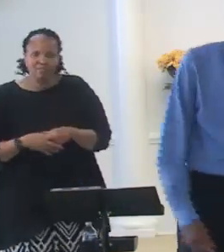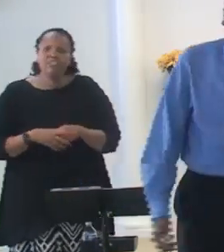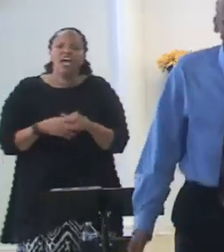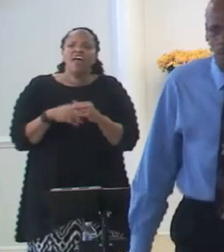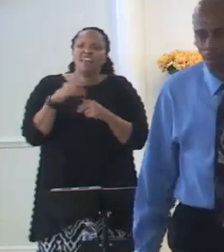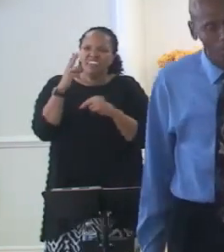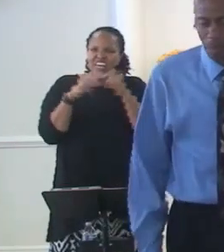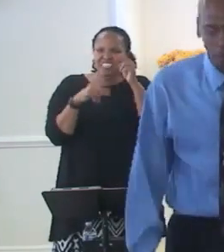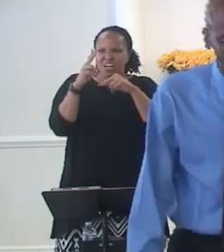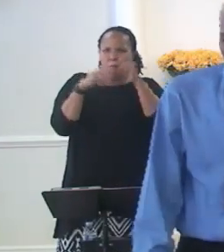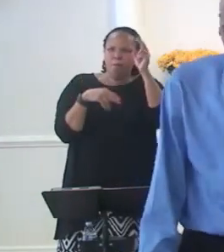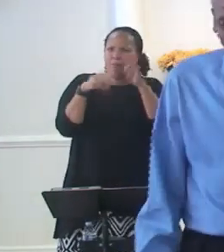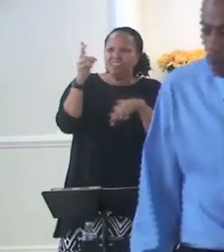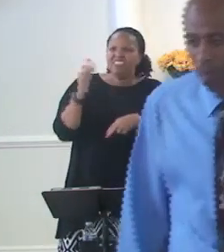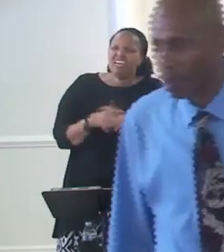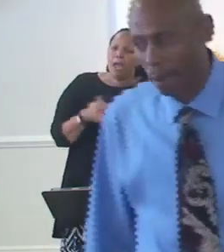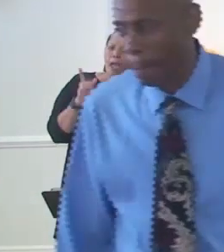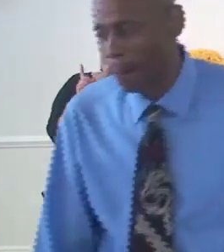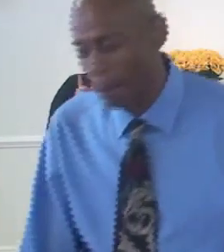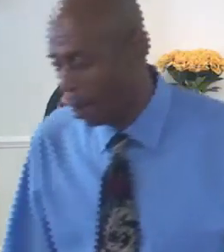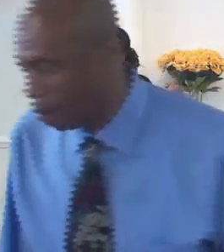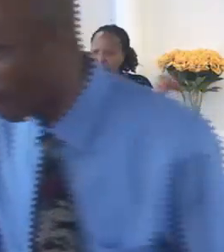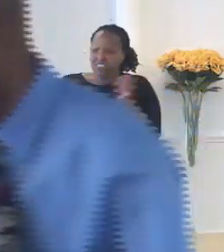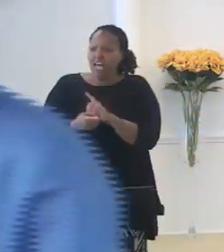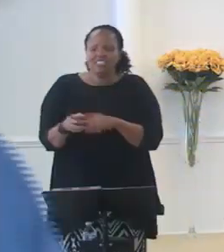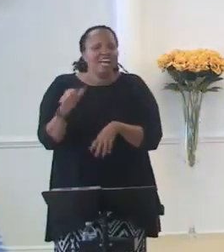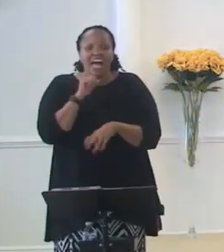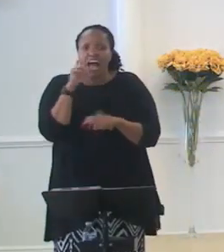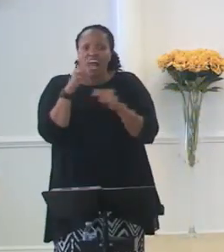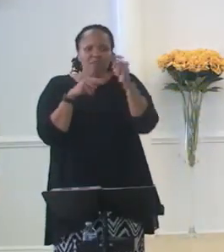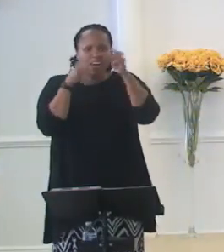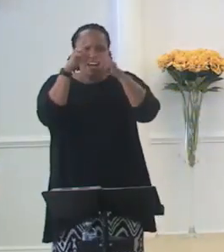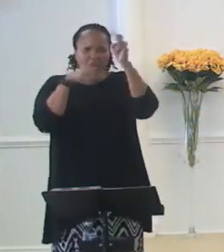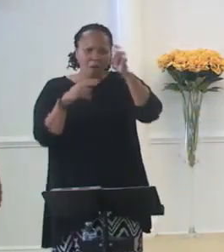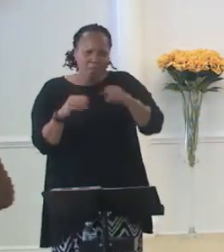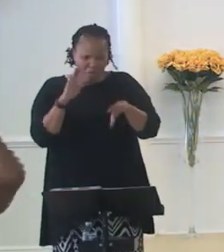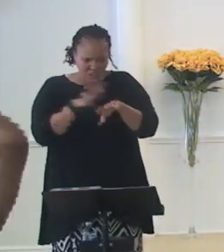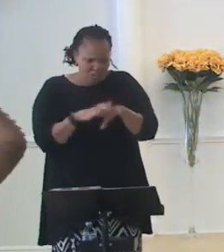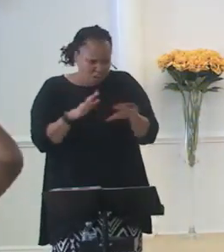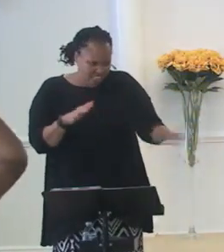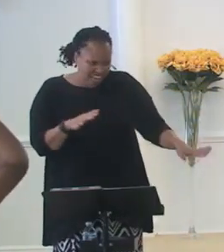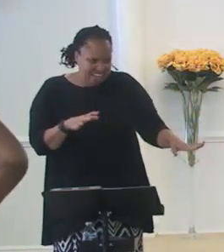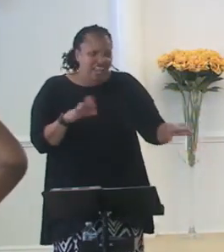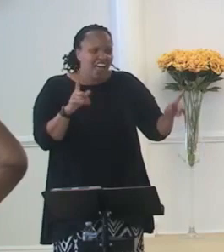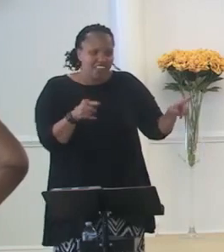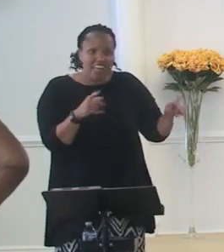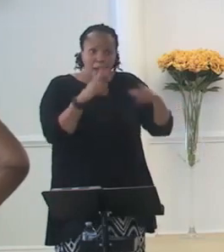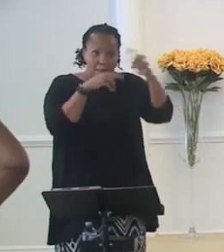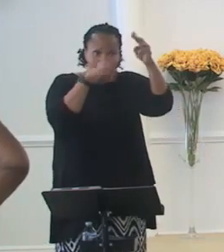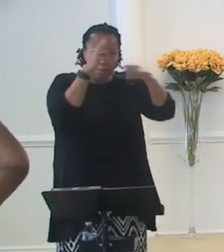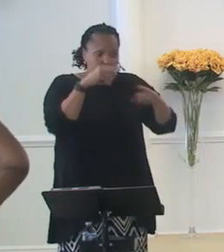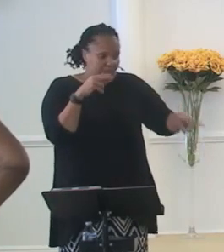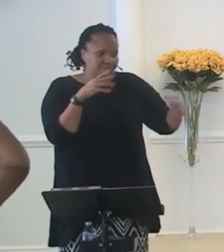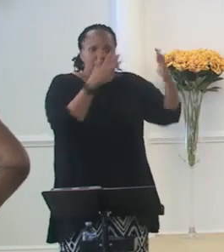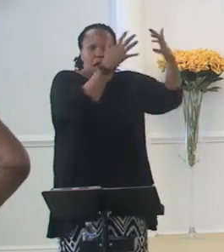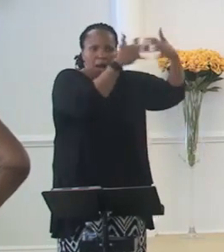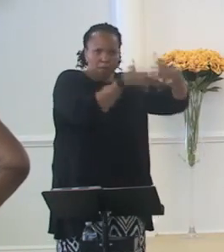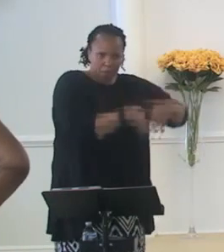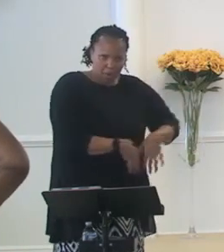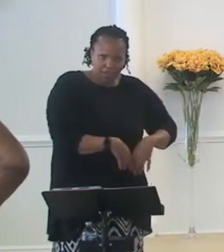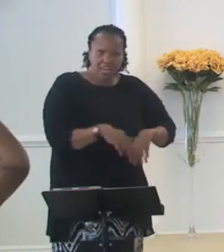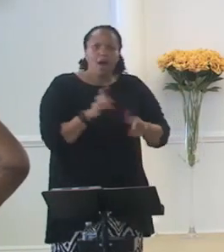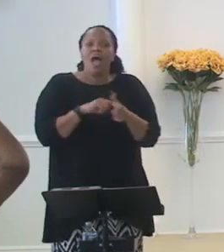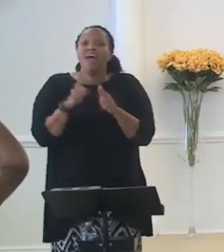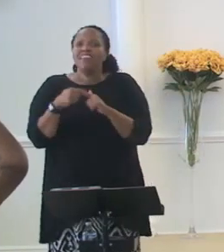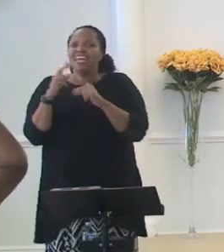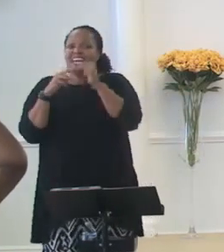building that got to be overthrown, because I'm not just going to build on top of that. I'm going to bring that down, and then I'll build that